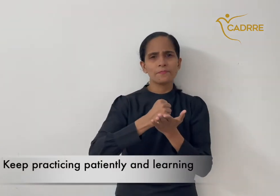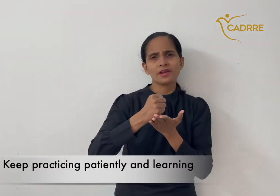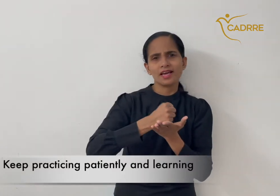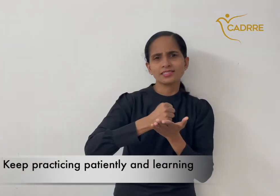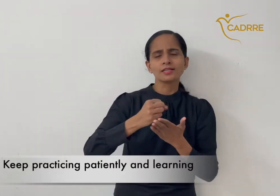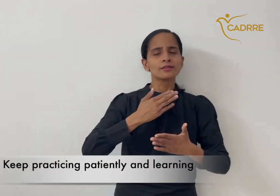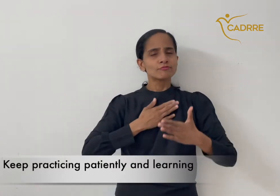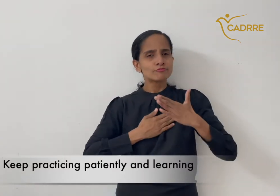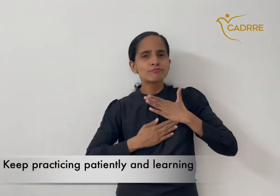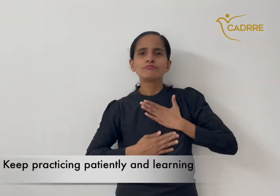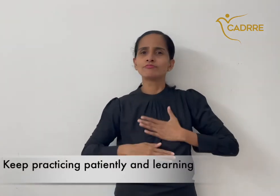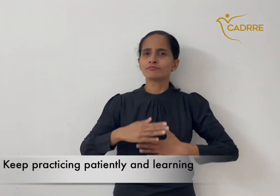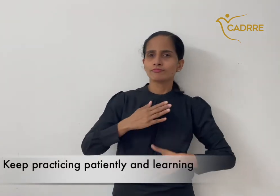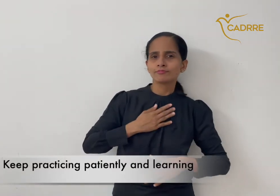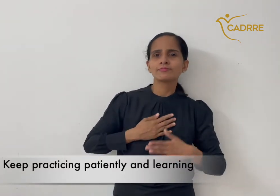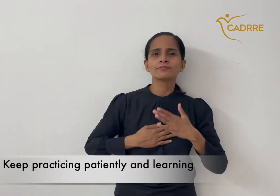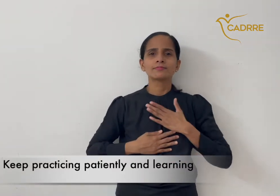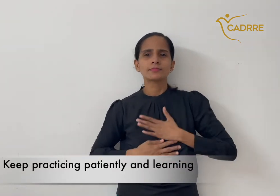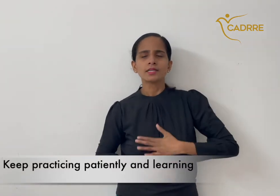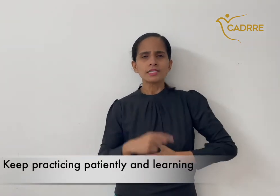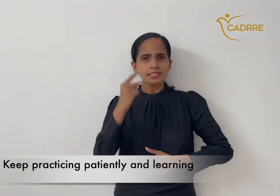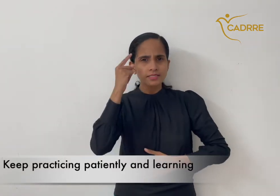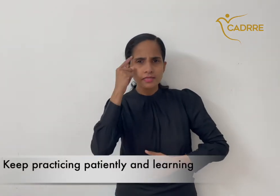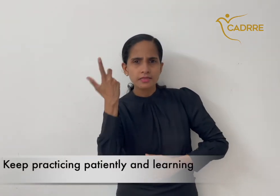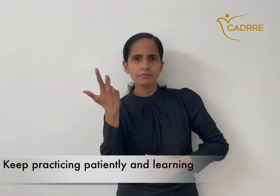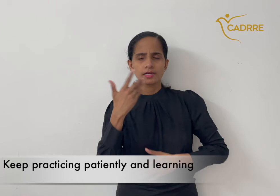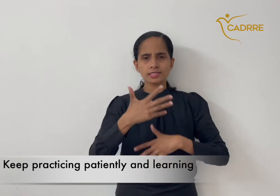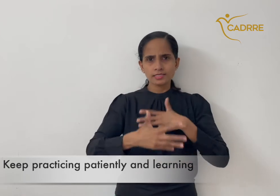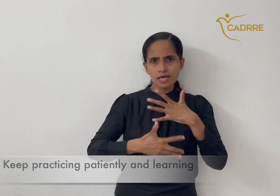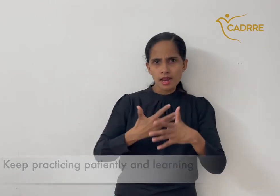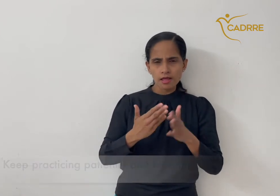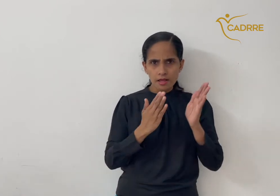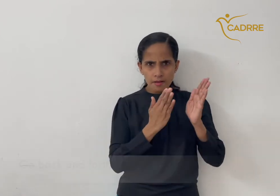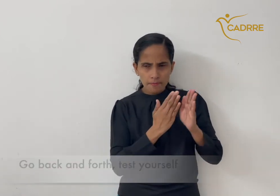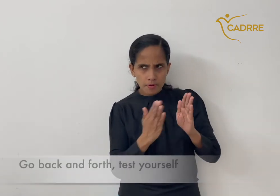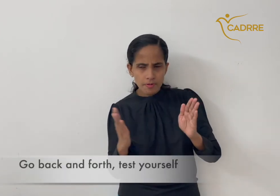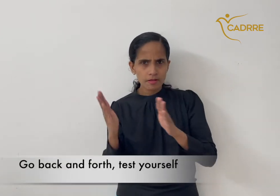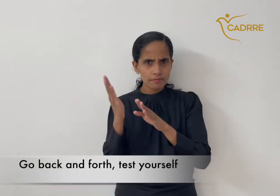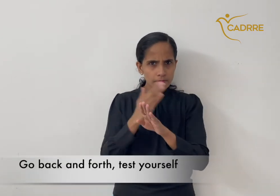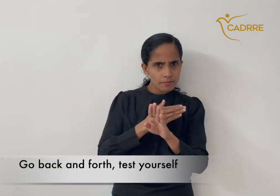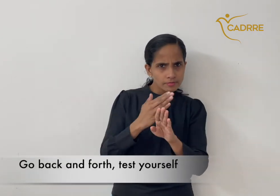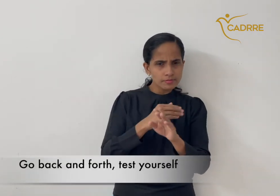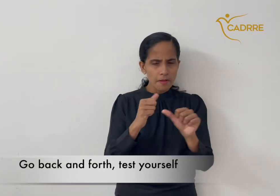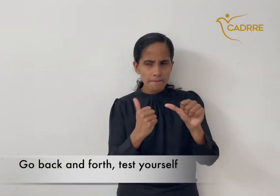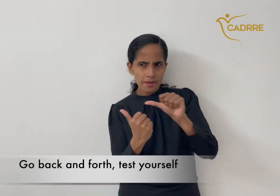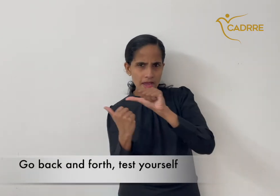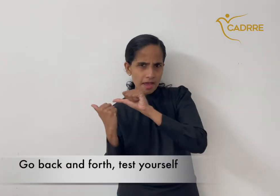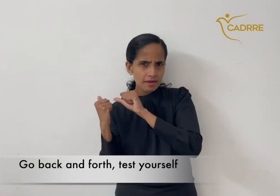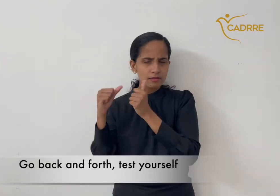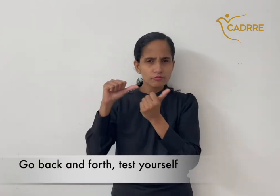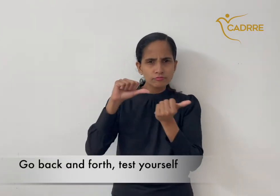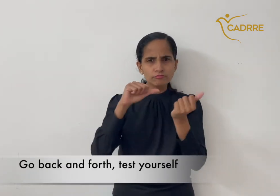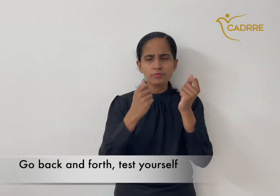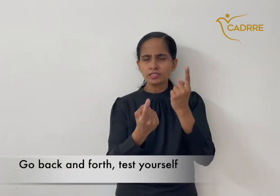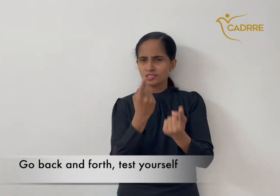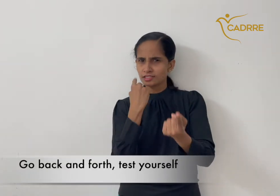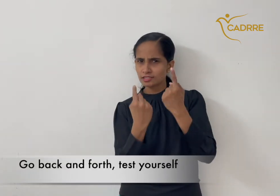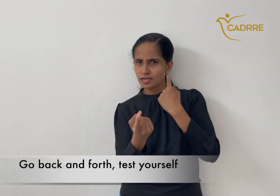Keep practicing patiently and learning. Go back and forth.